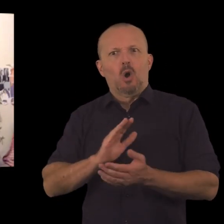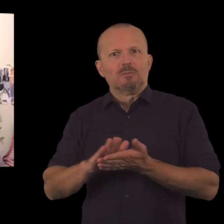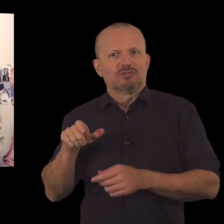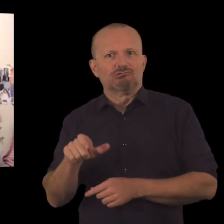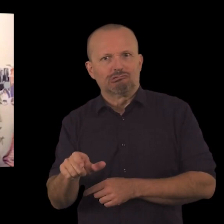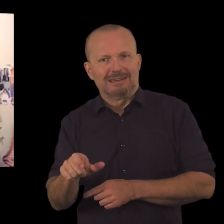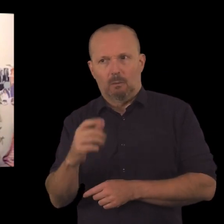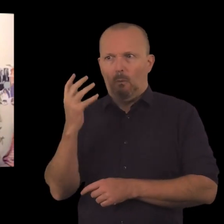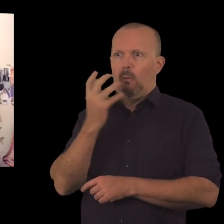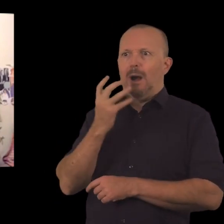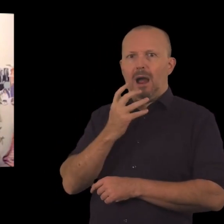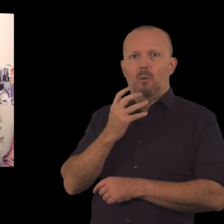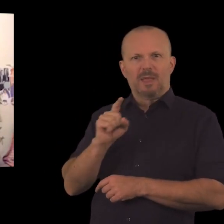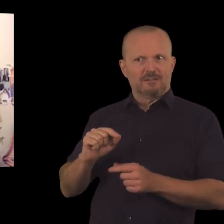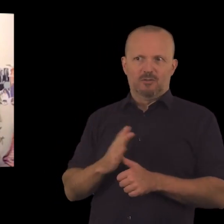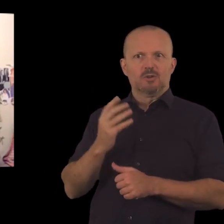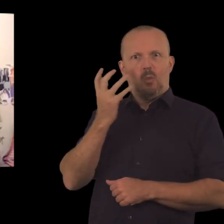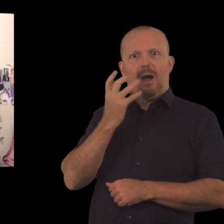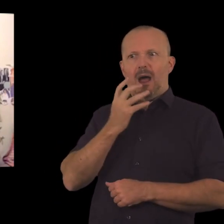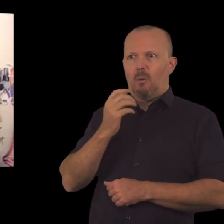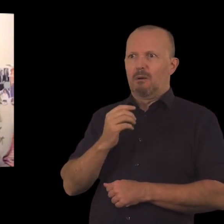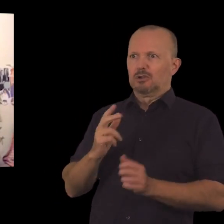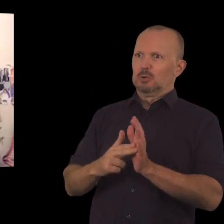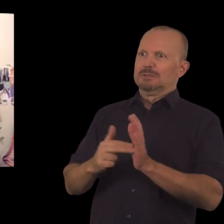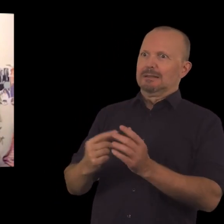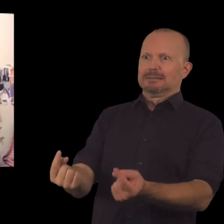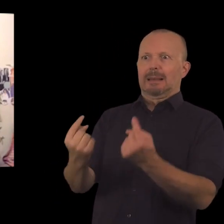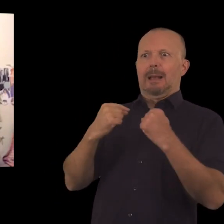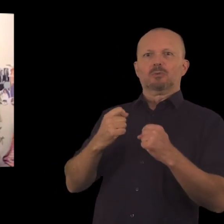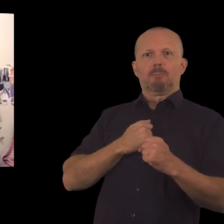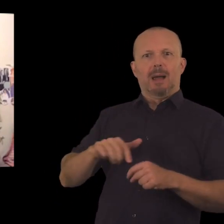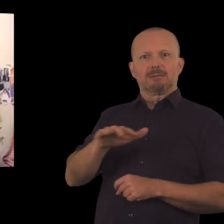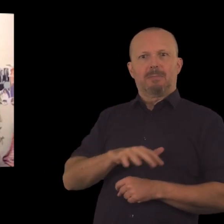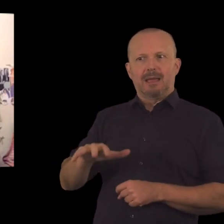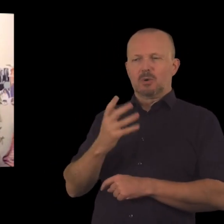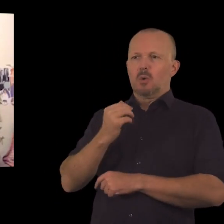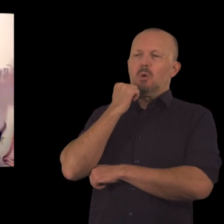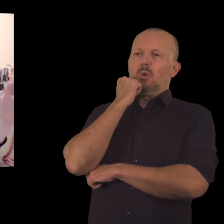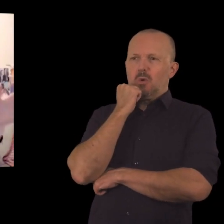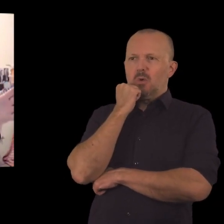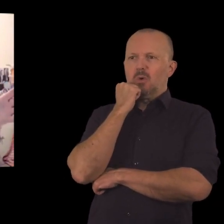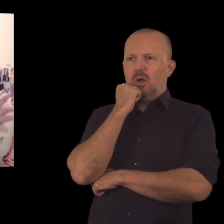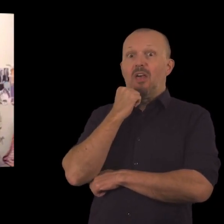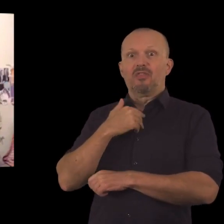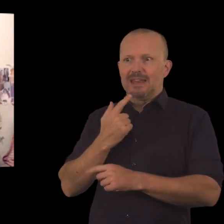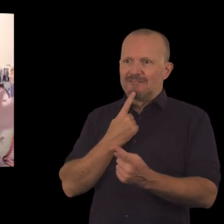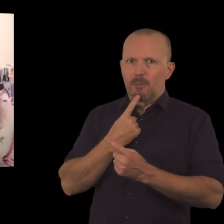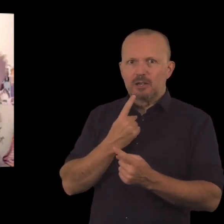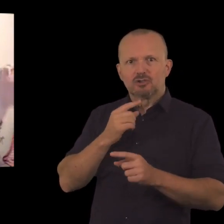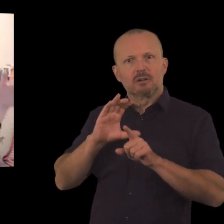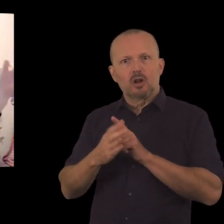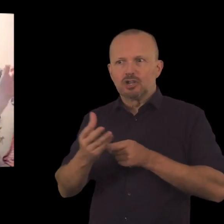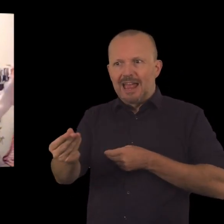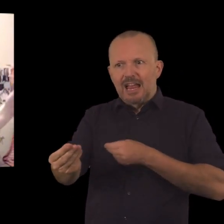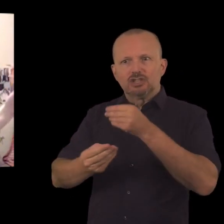first whoa. And then it's like, oh, wow, look at what we're able to exchange. Second whoa. And then it just kind